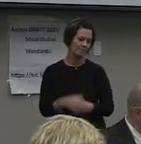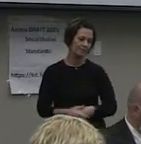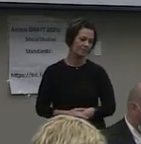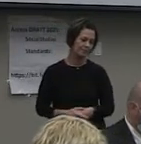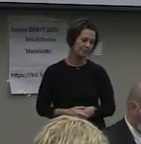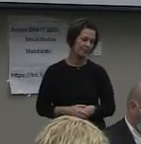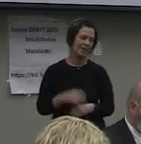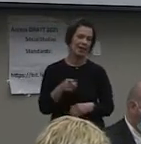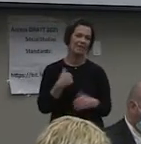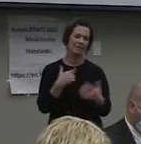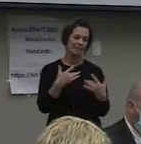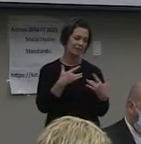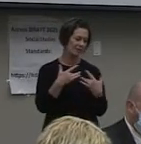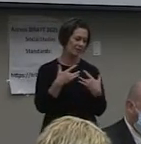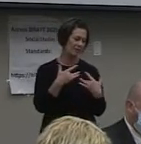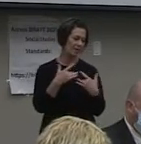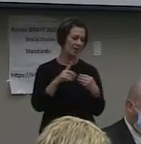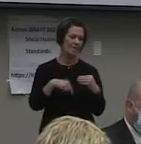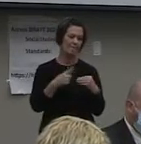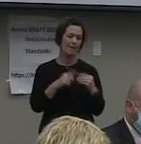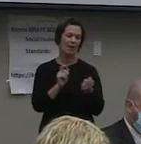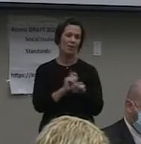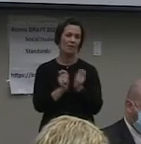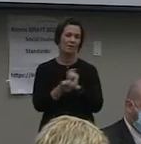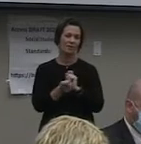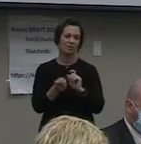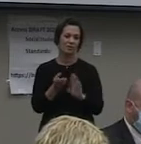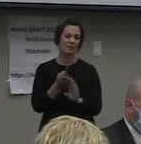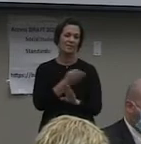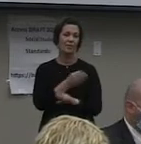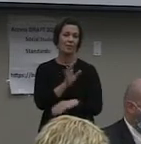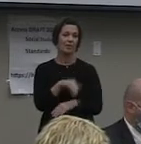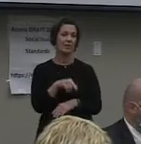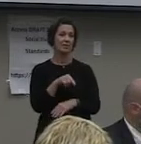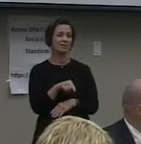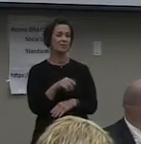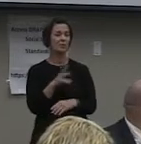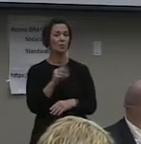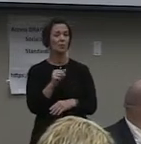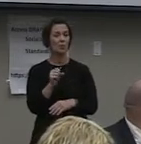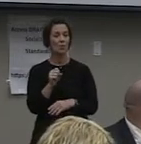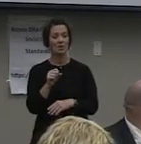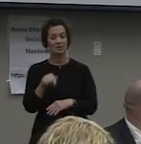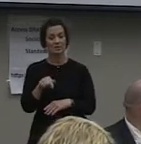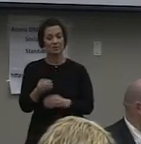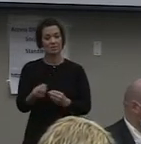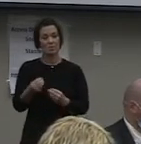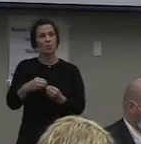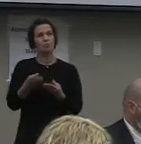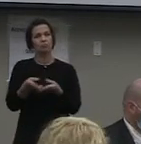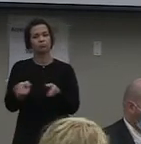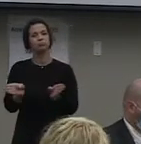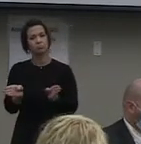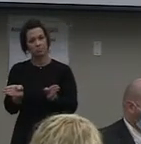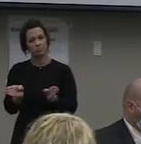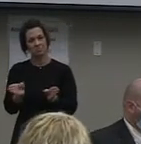There was great concern that the revision prior to this was a lot better. This one seems to be a lot more generic.